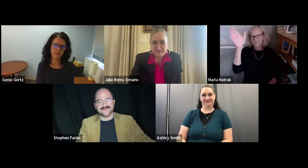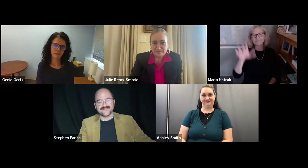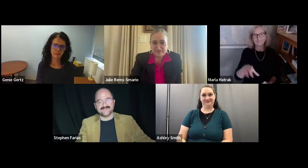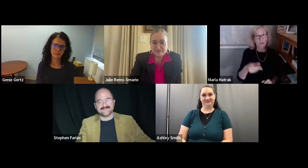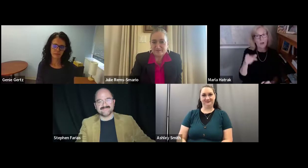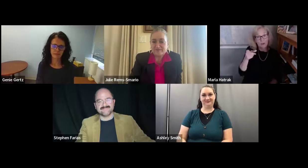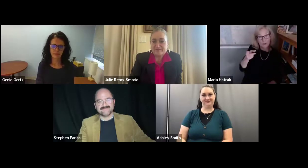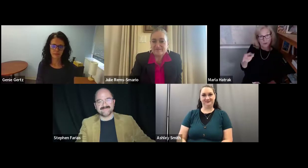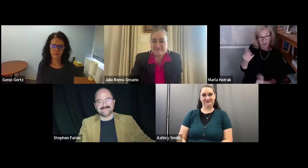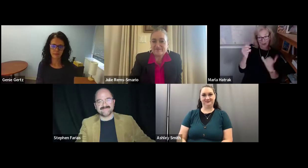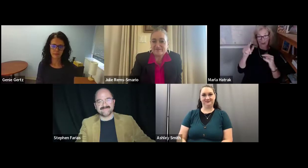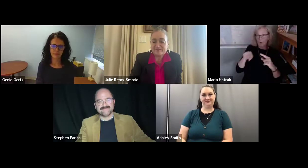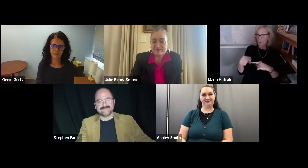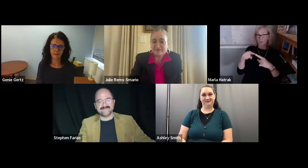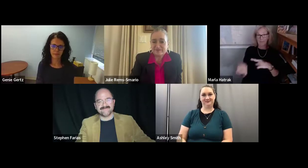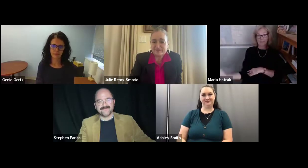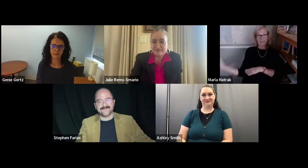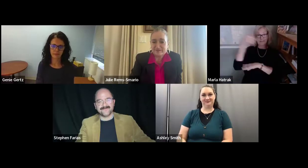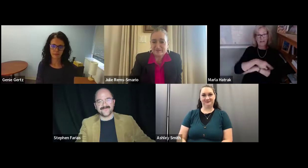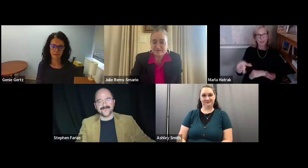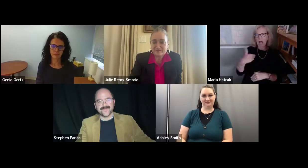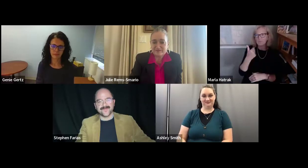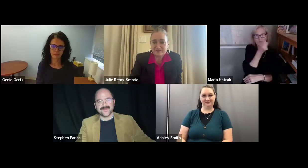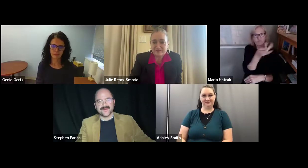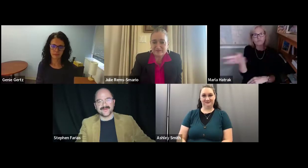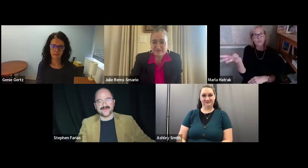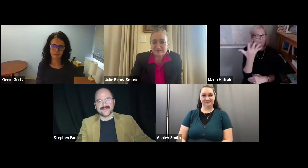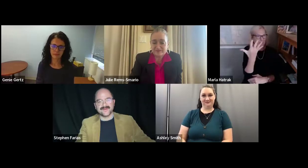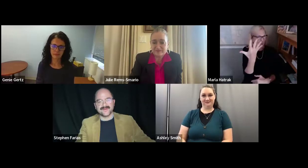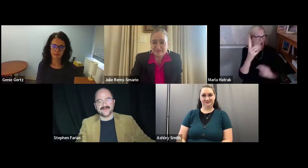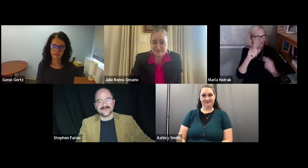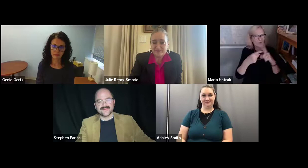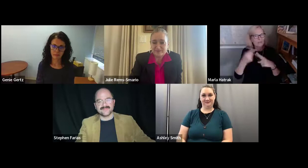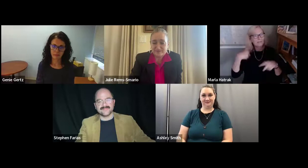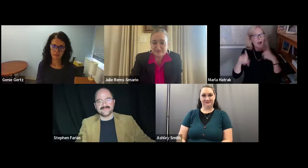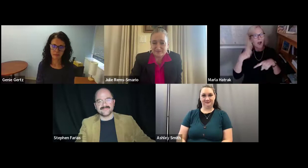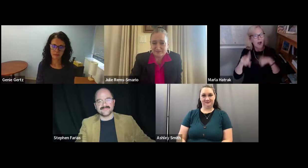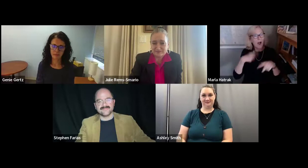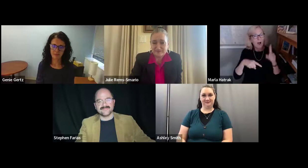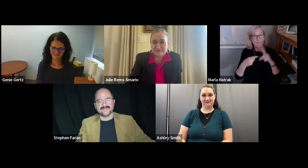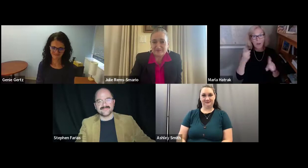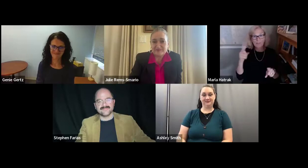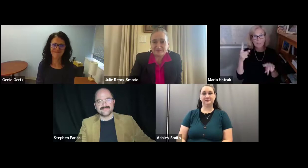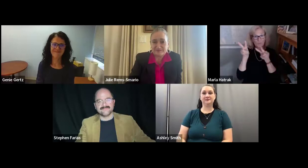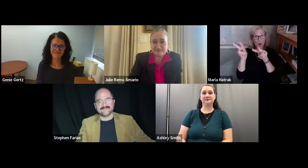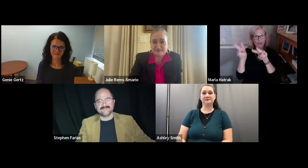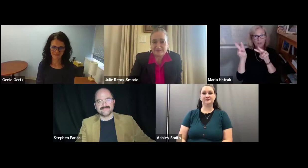from age 3 all the way through her schooling. And to this day, she has maybe